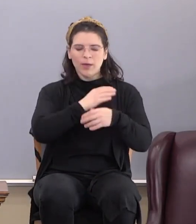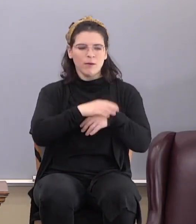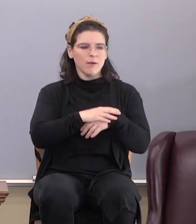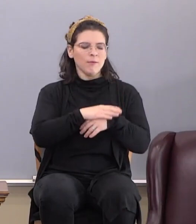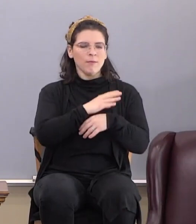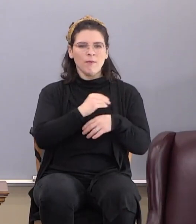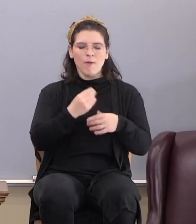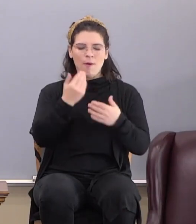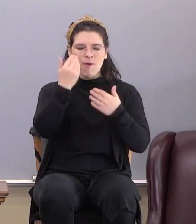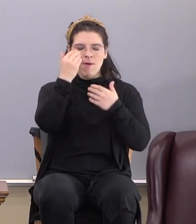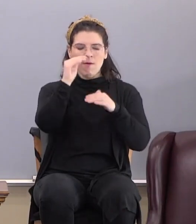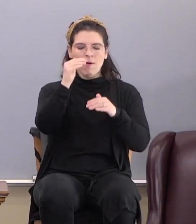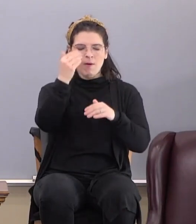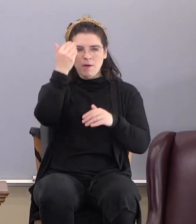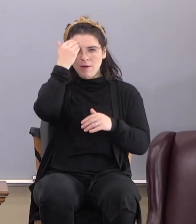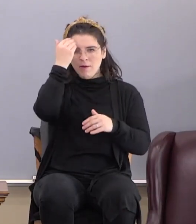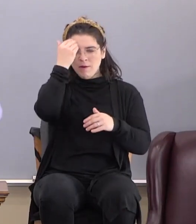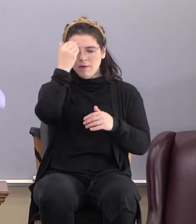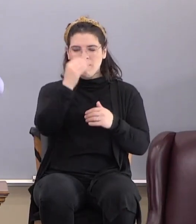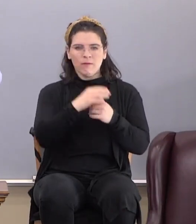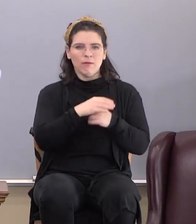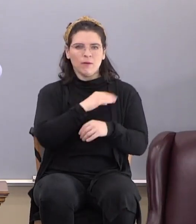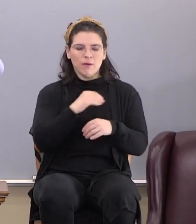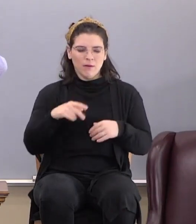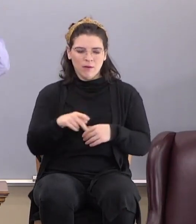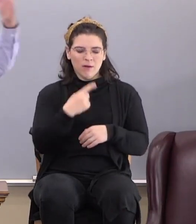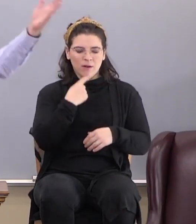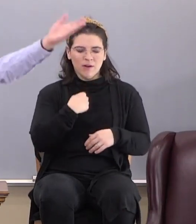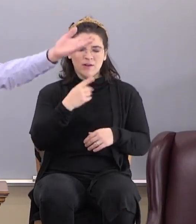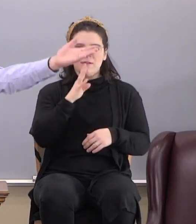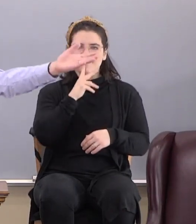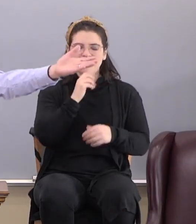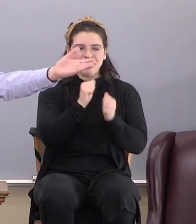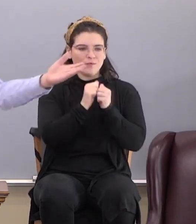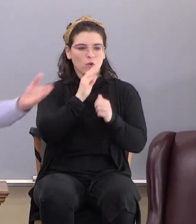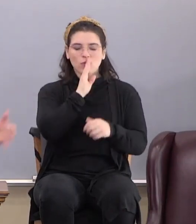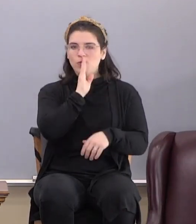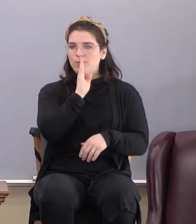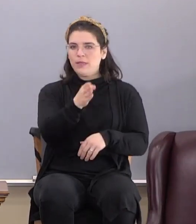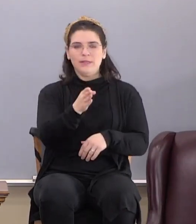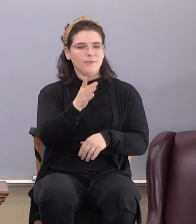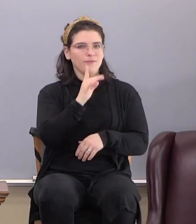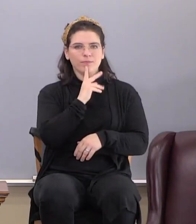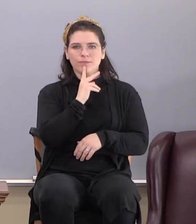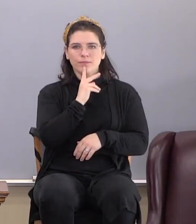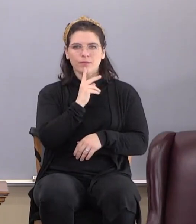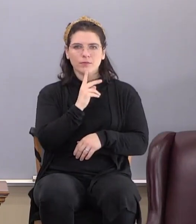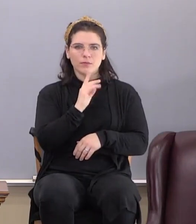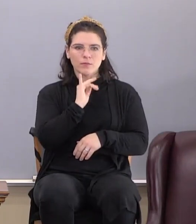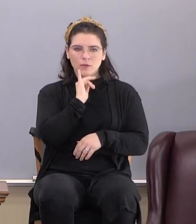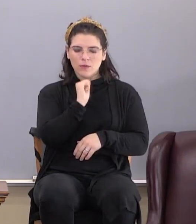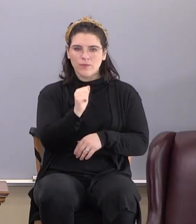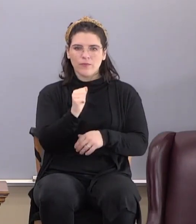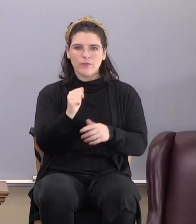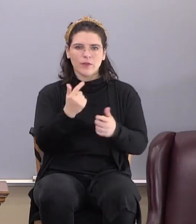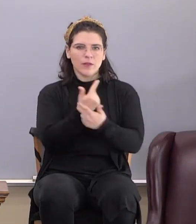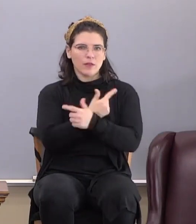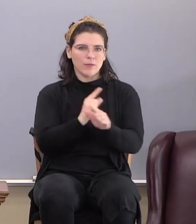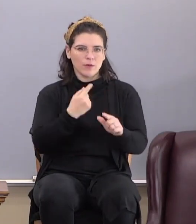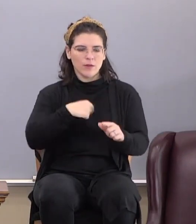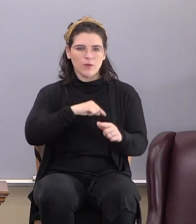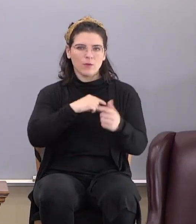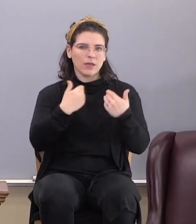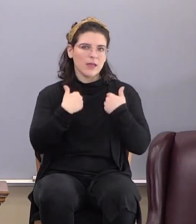the limited knowledge. Paul says, I speak with great plainness of speech. So there is liberty. We have